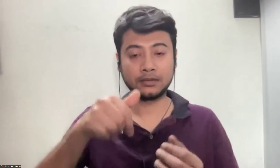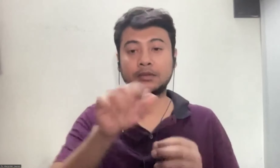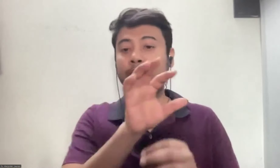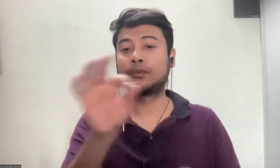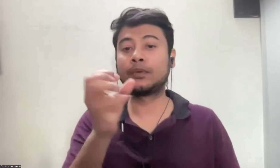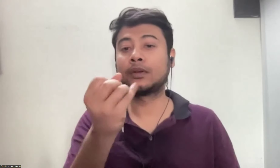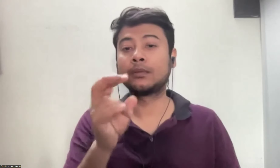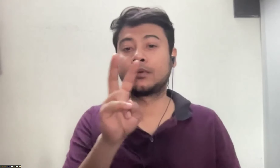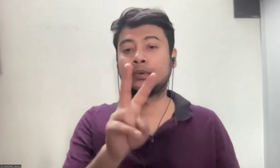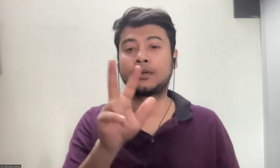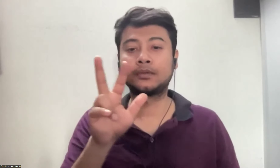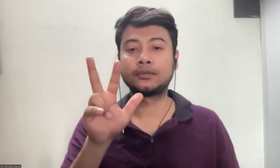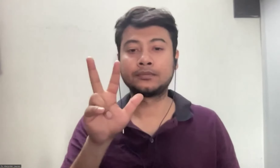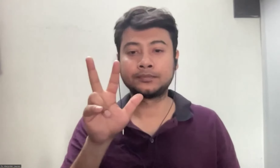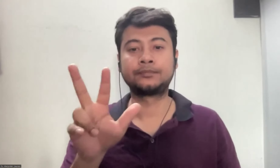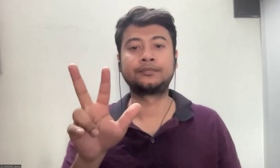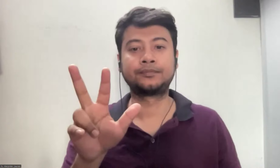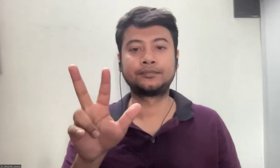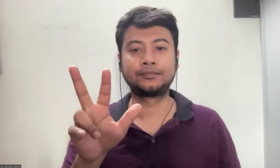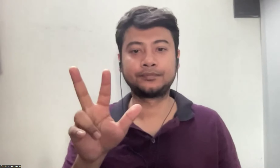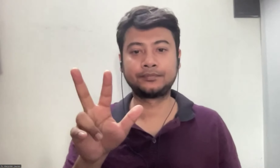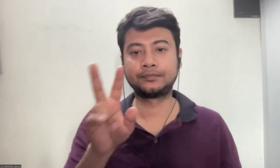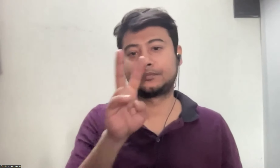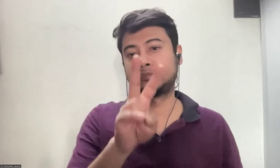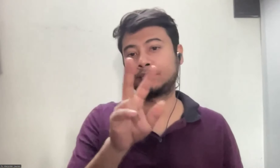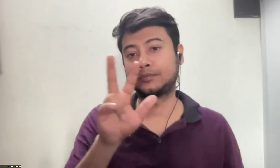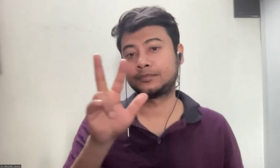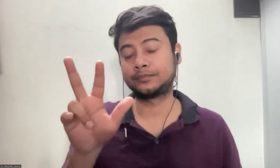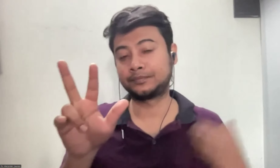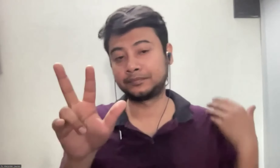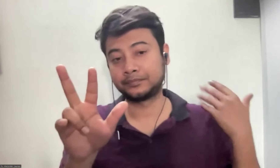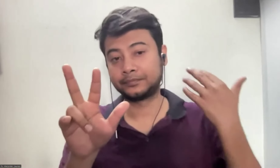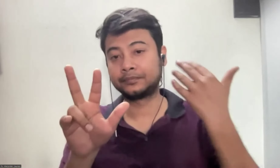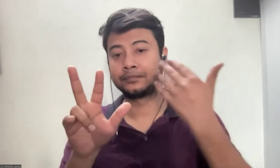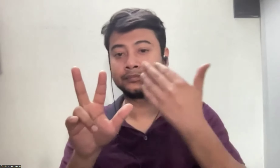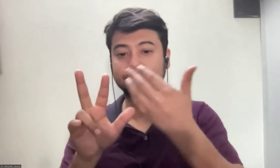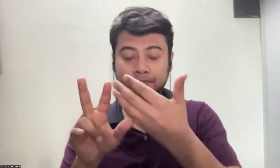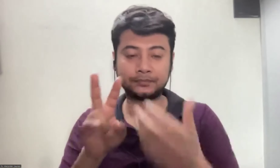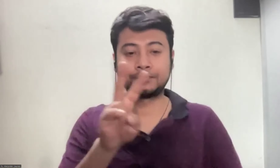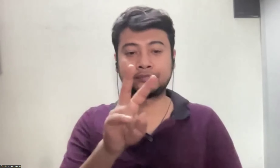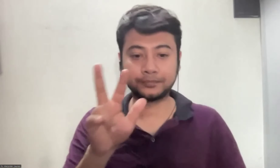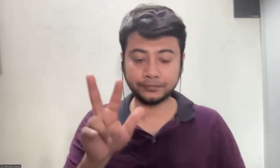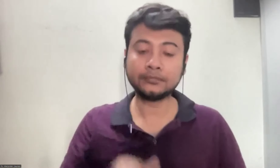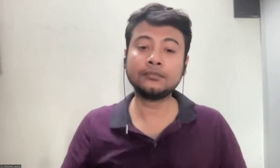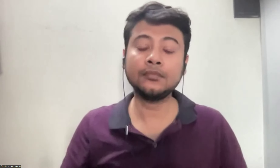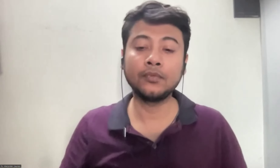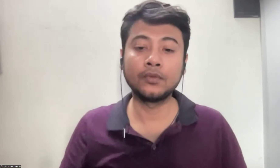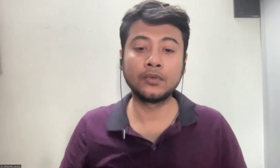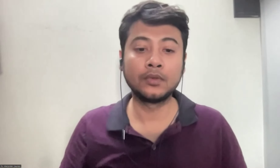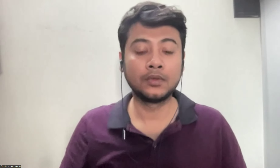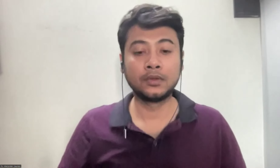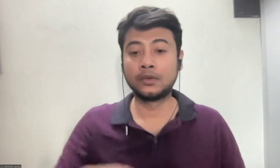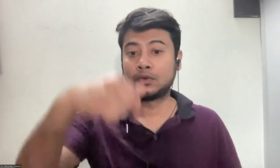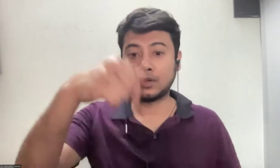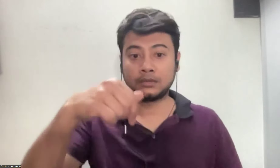So today's class is extremely special, as I'm sure many of you would have got a hint of what we are going to do